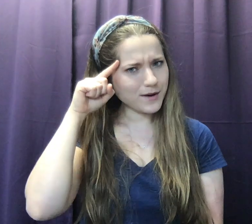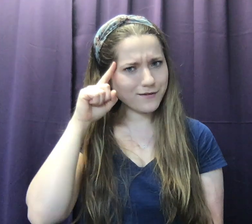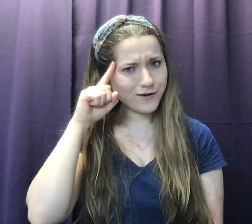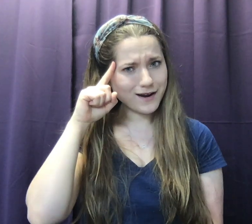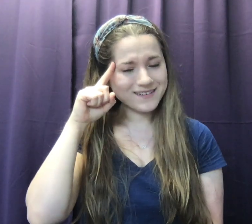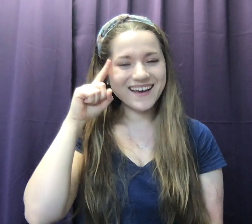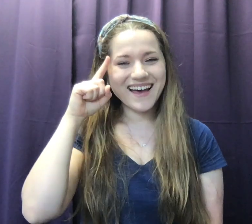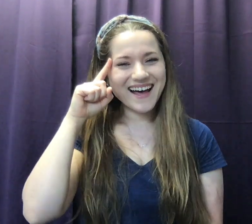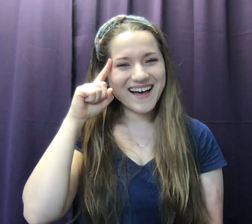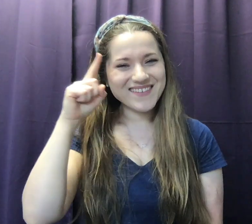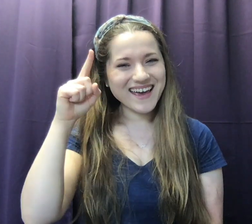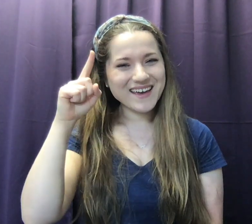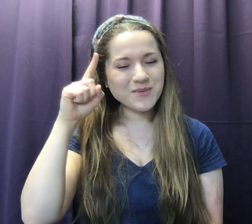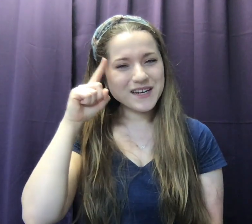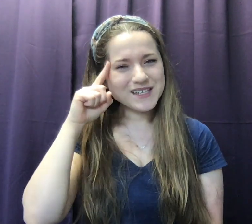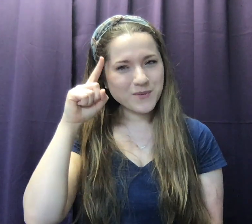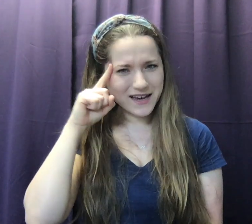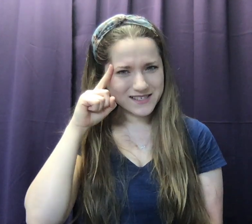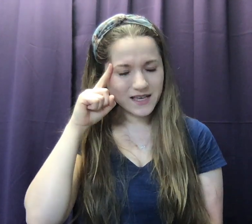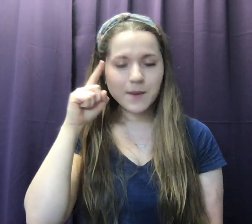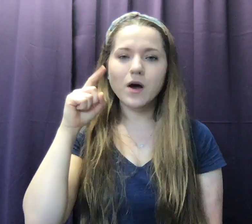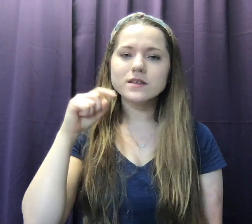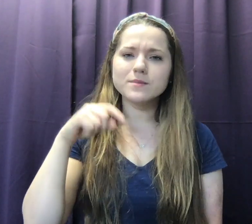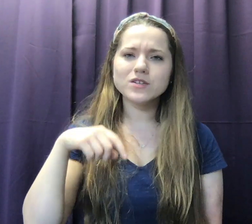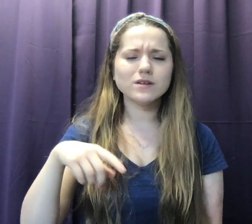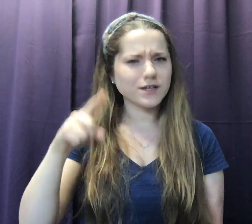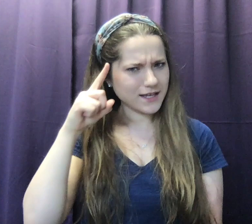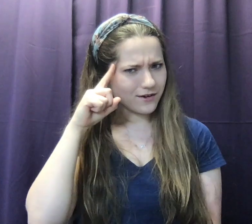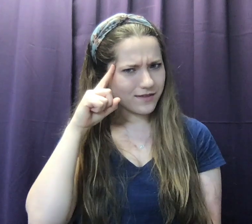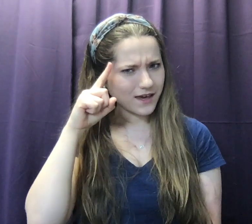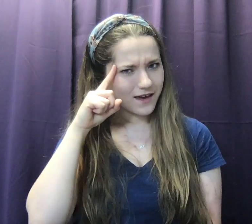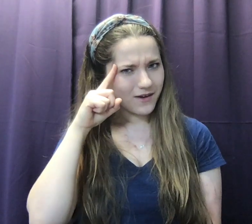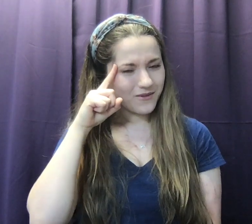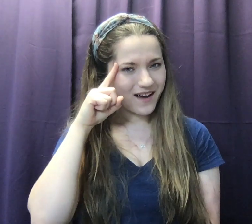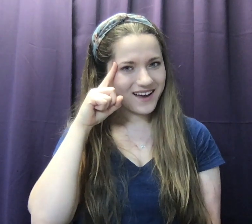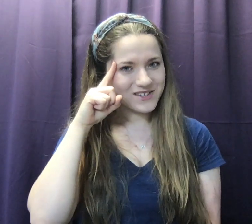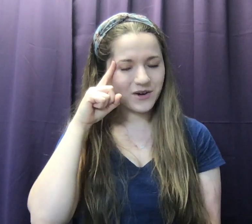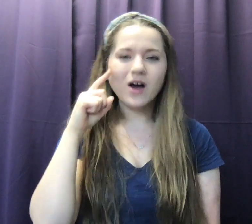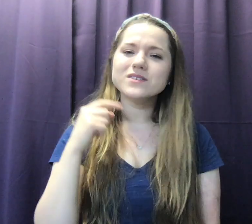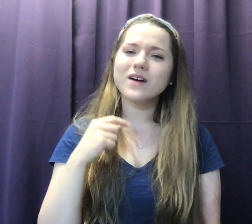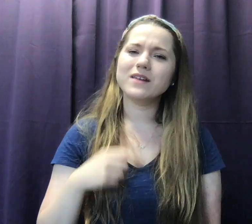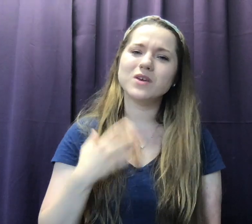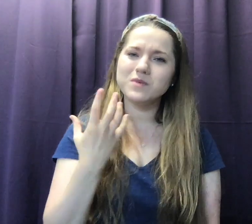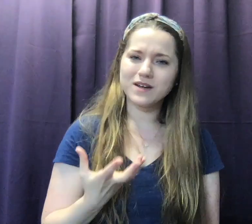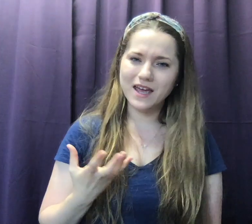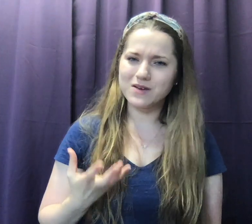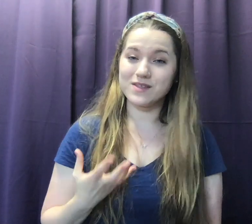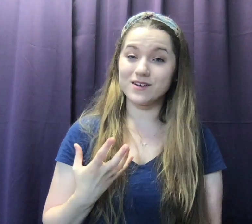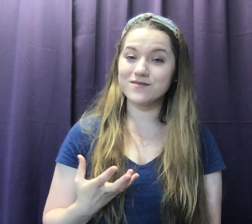your forehead and pointing twice, but also make sure it looks like you're thinking, okay? So you're also kind of communicating with your